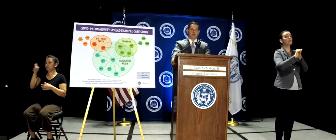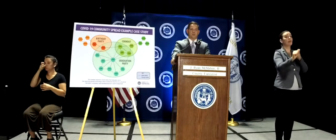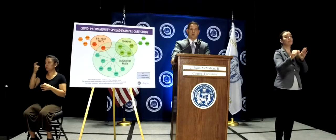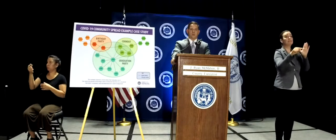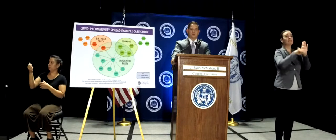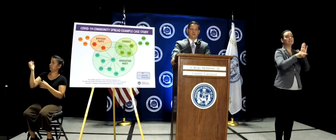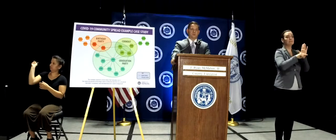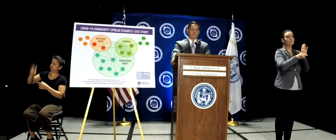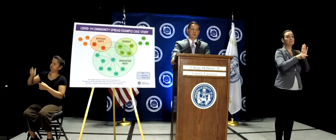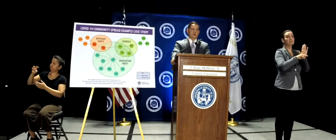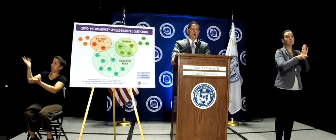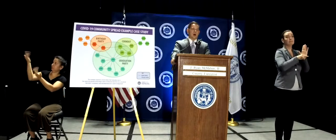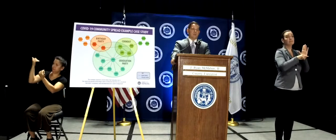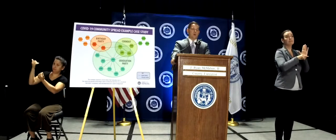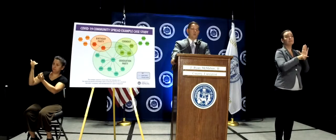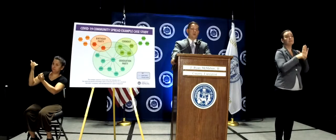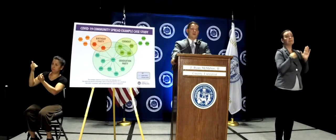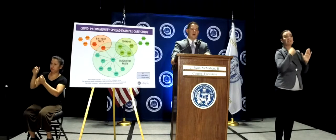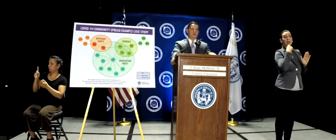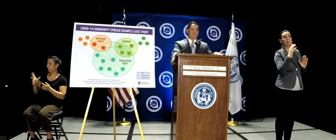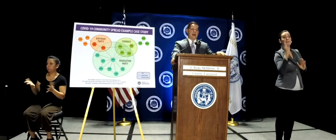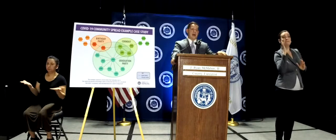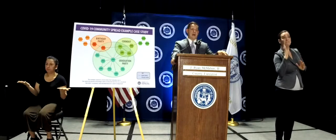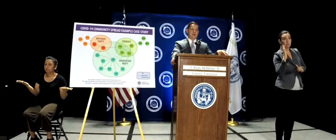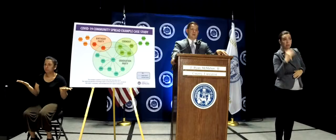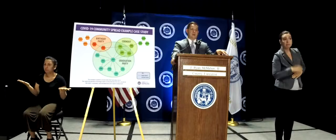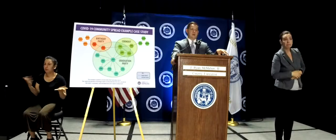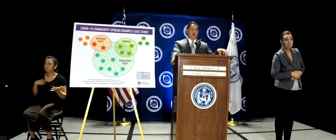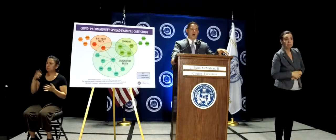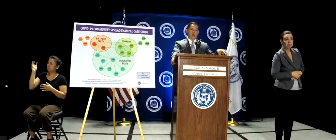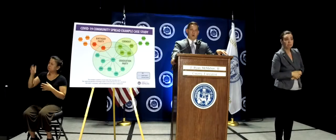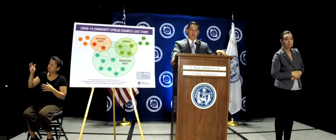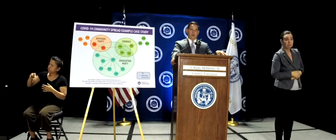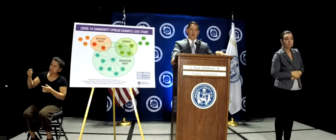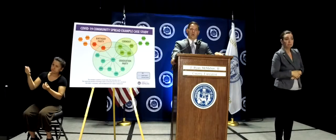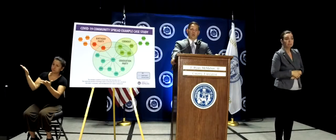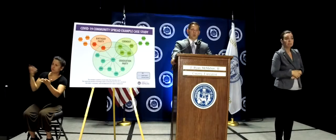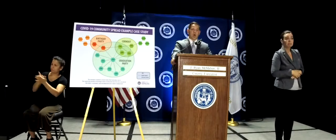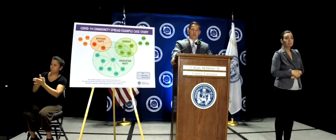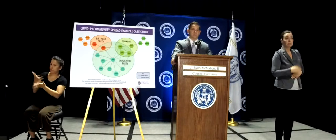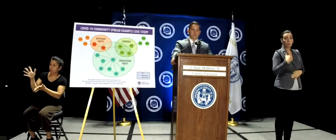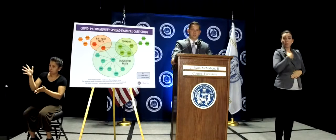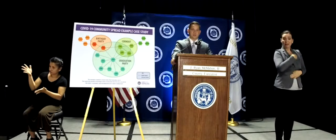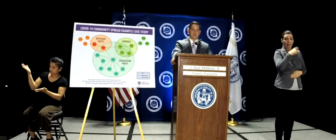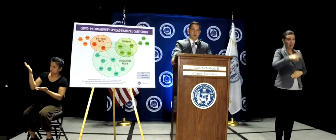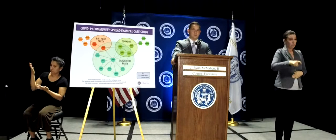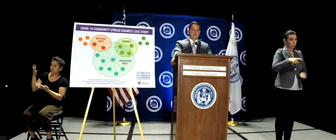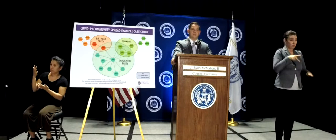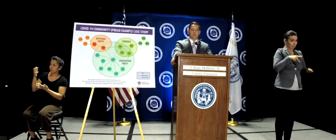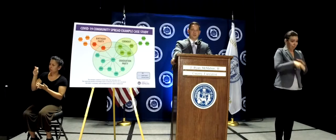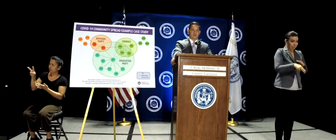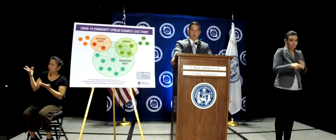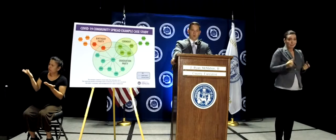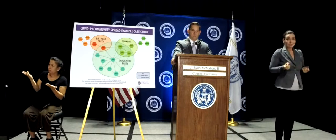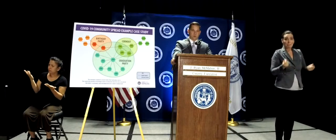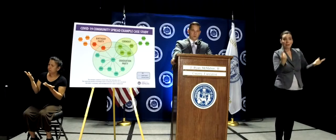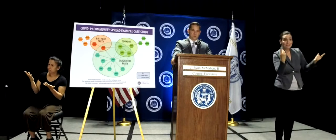that. That could be our position. But we have held back hiring 300 positions, almost